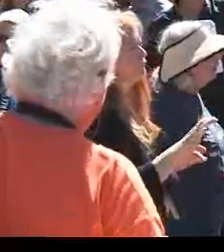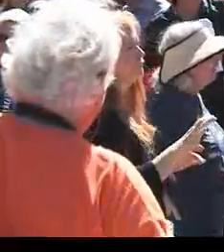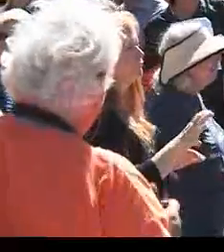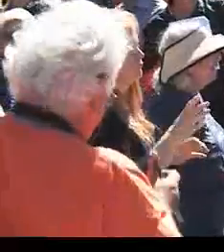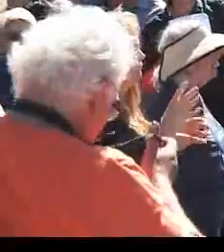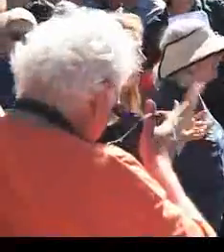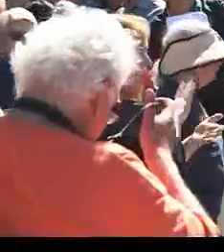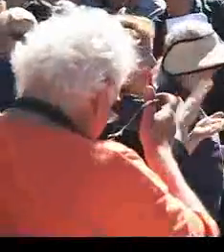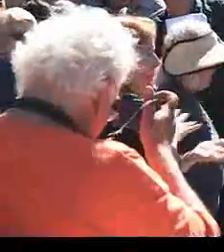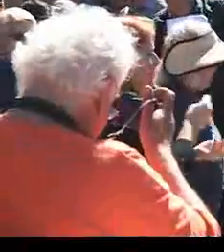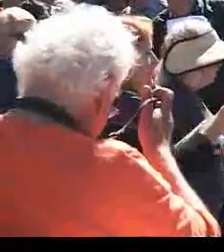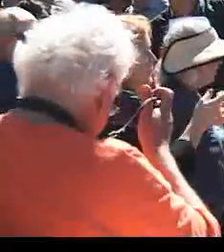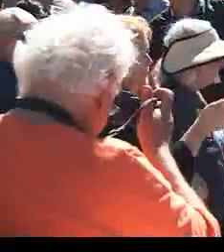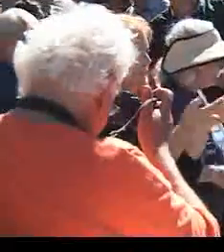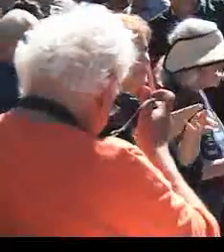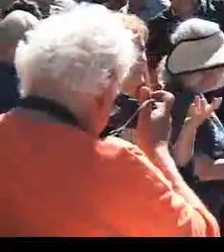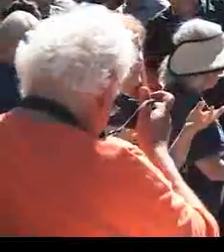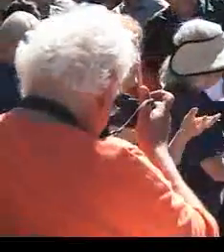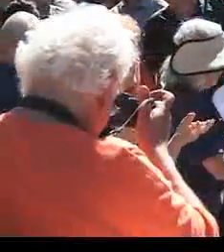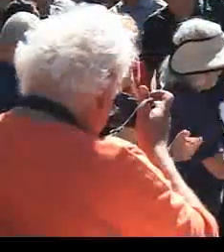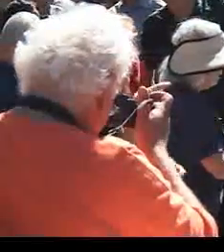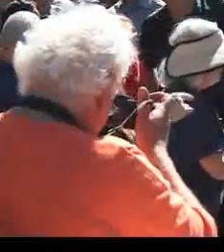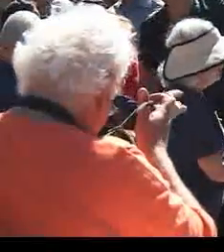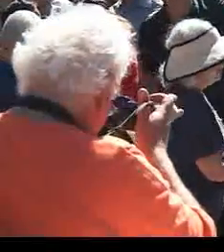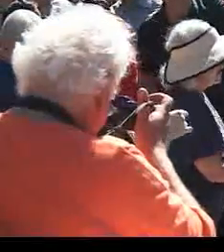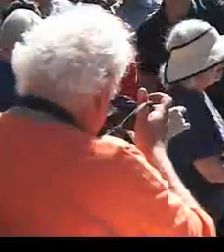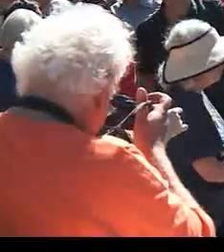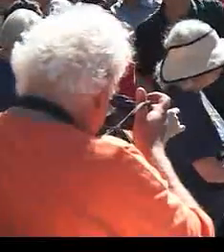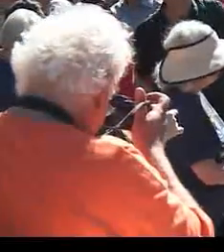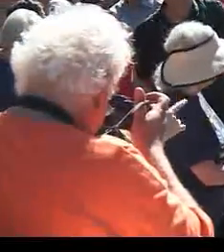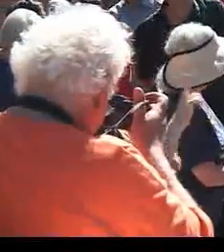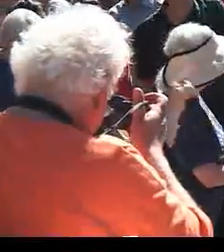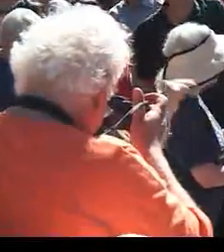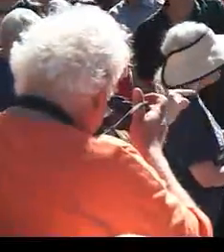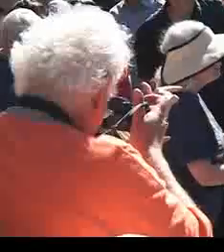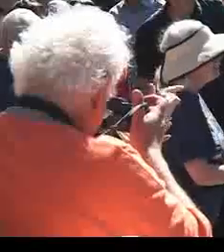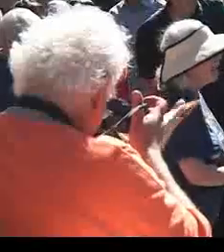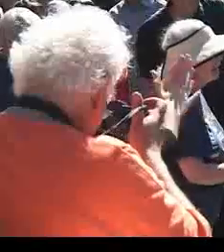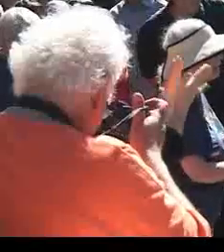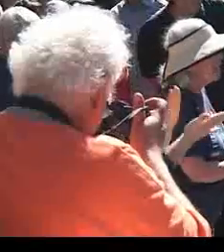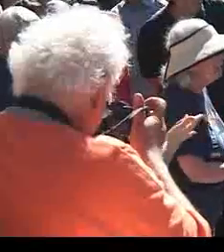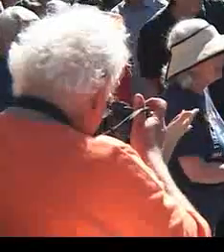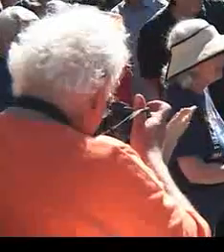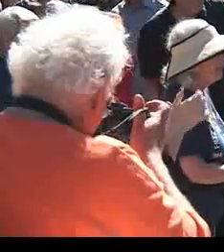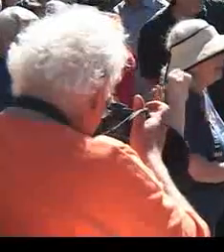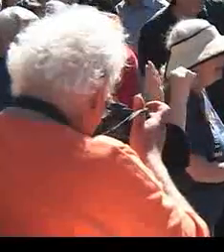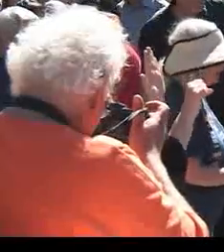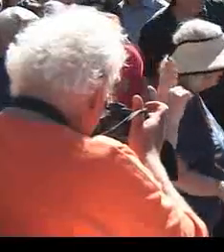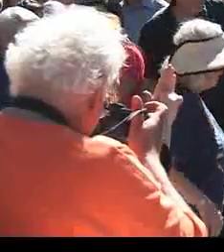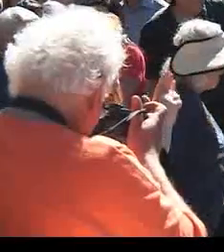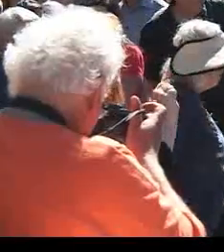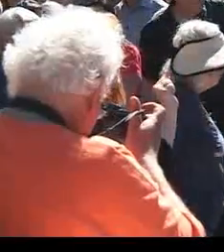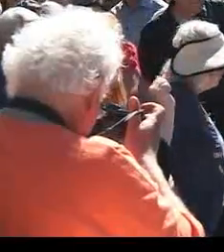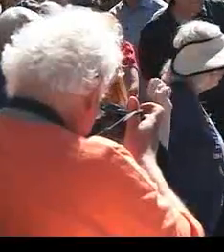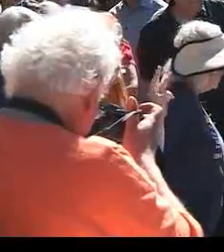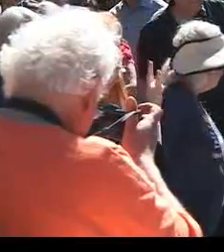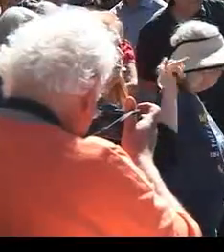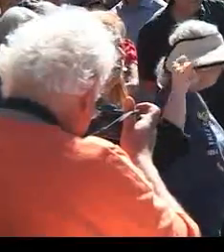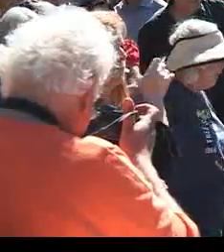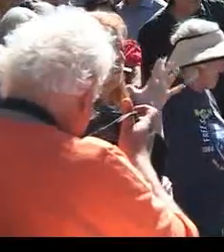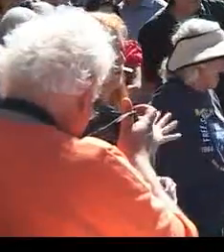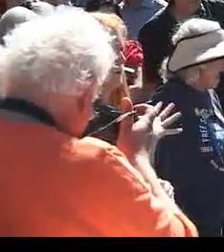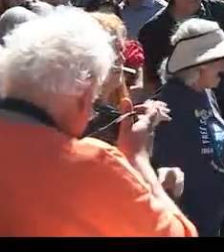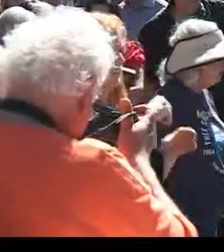passing out leaflets. She later became a state assemblywoman in